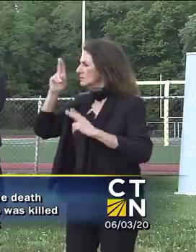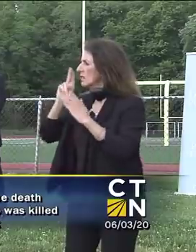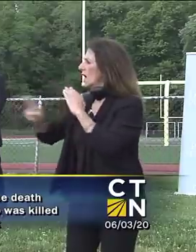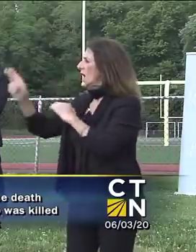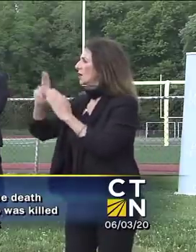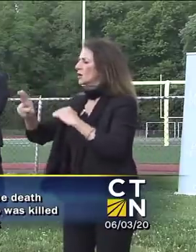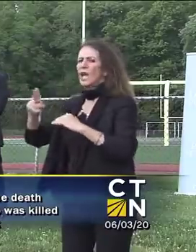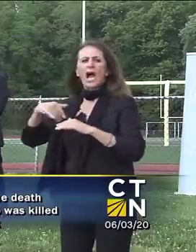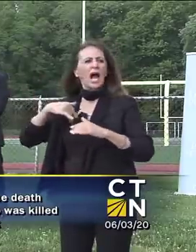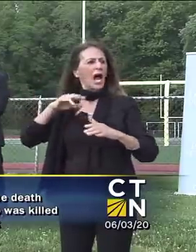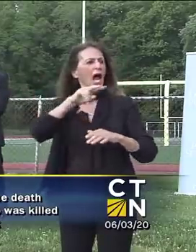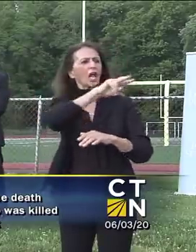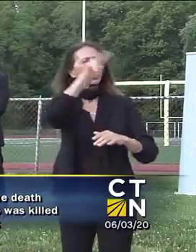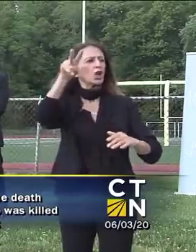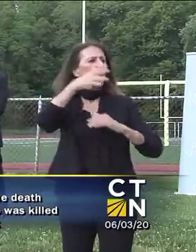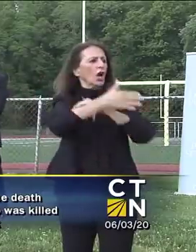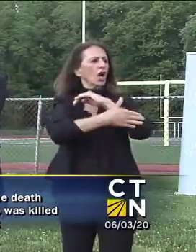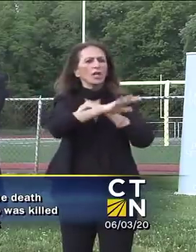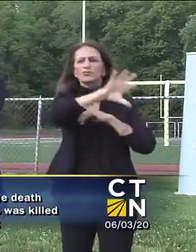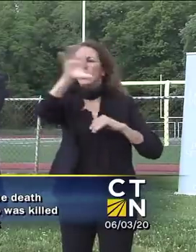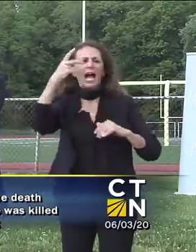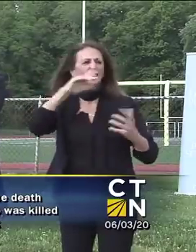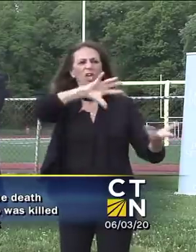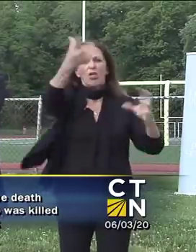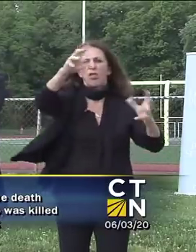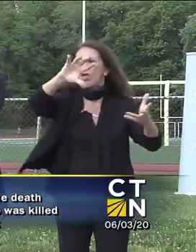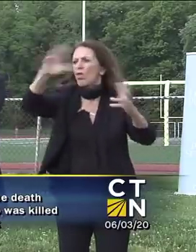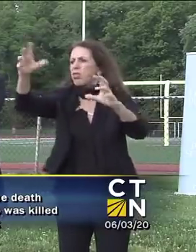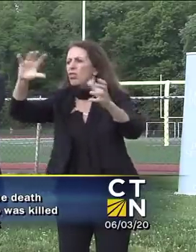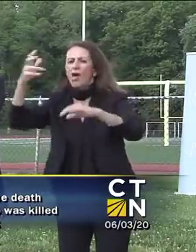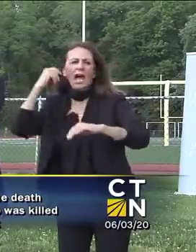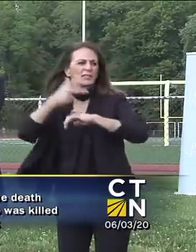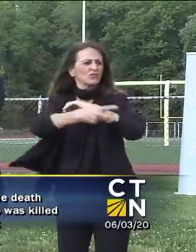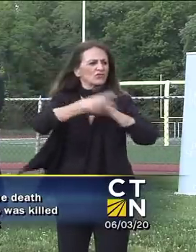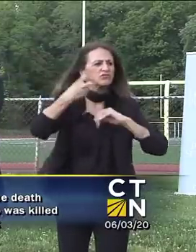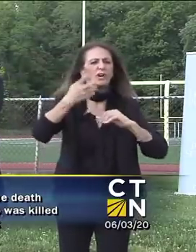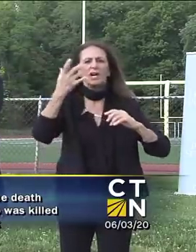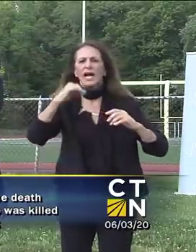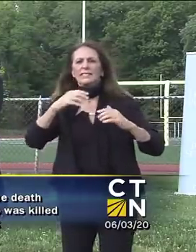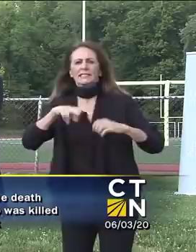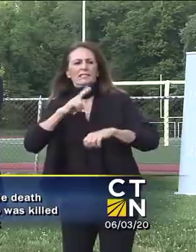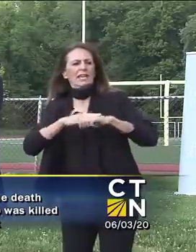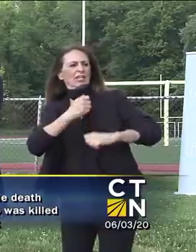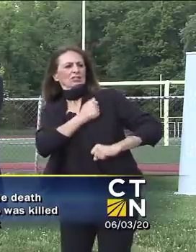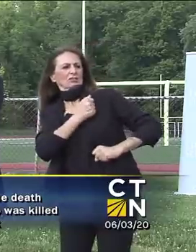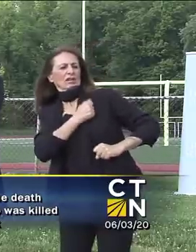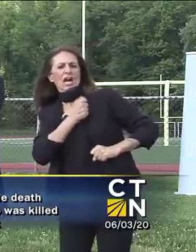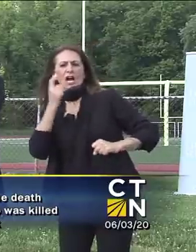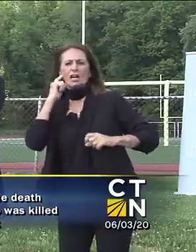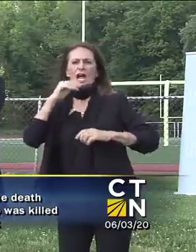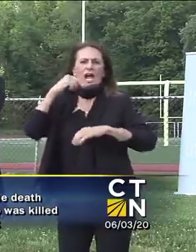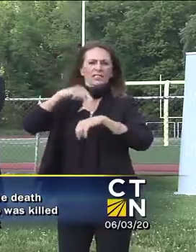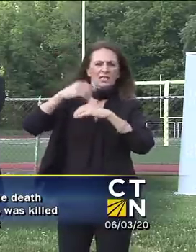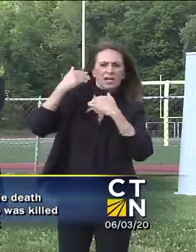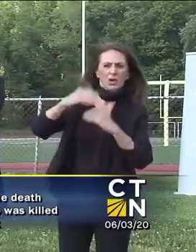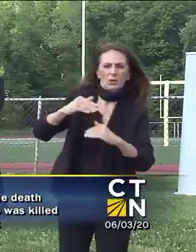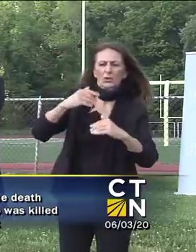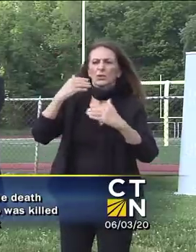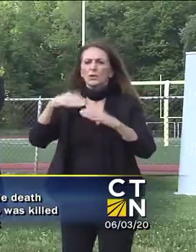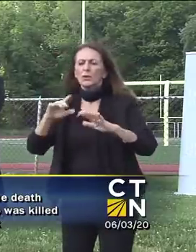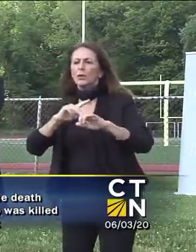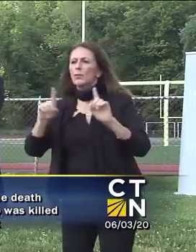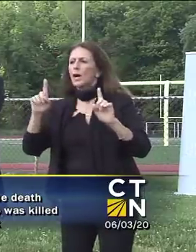the rest of the country. I see the violence. I see some looting. I see the National Guard. I see curfews. And so